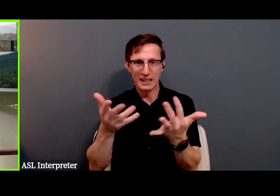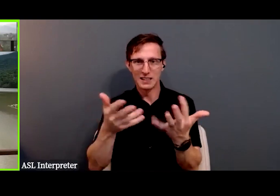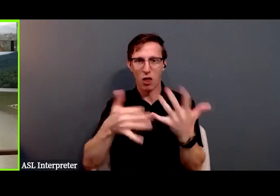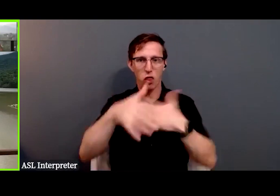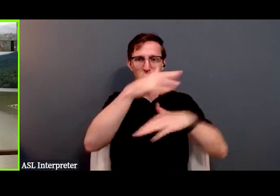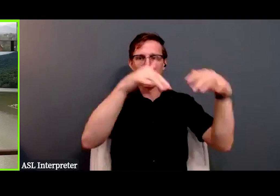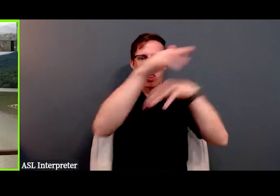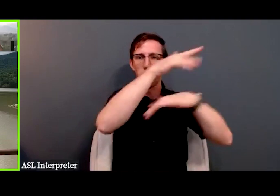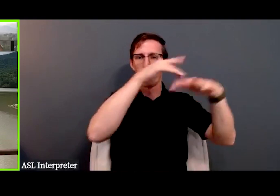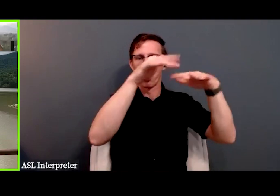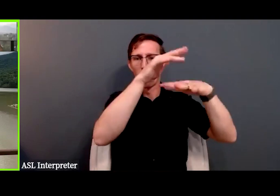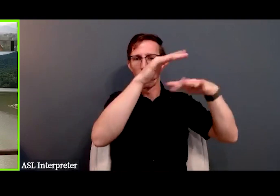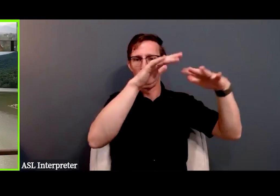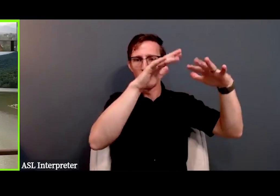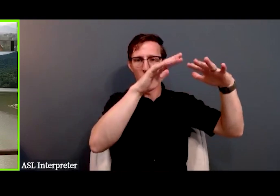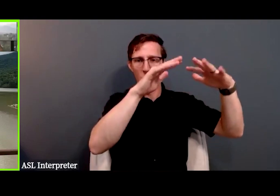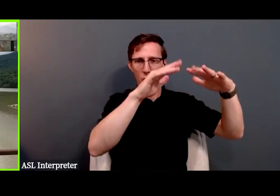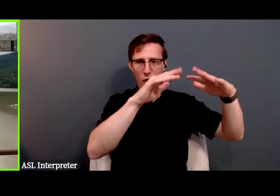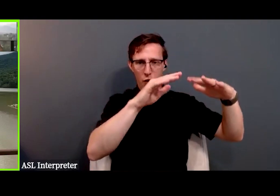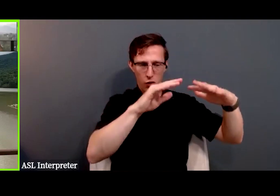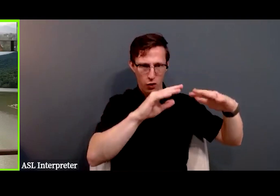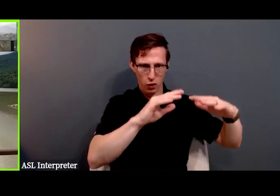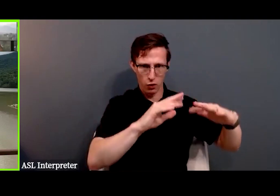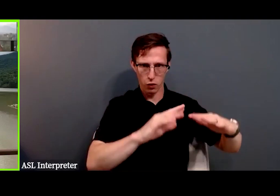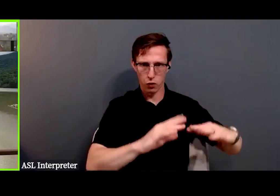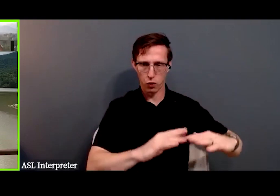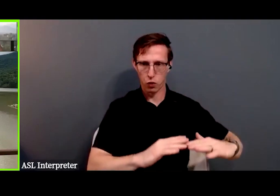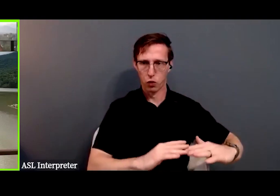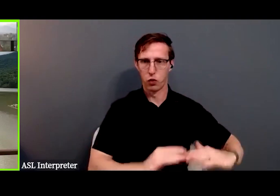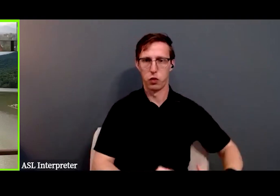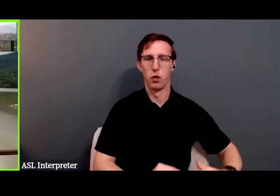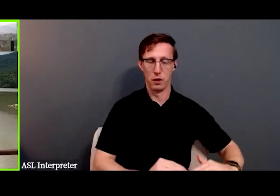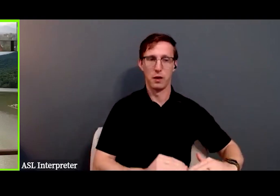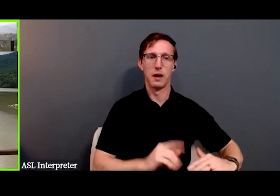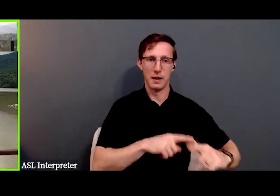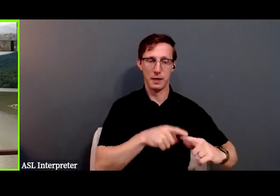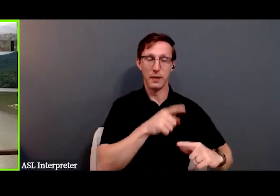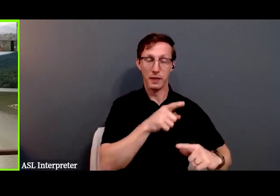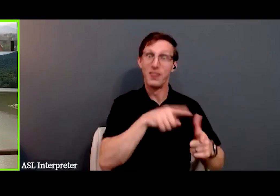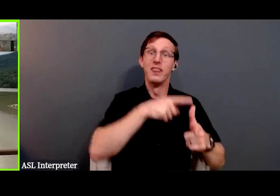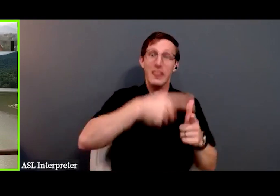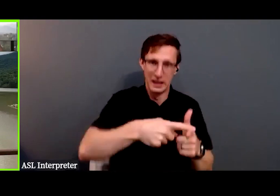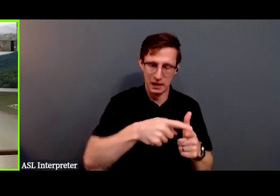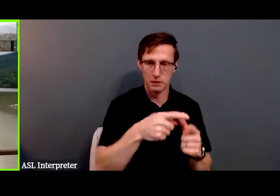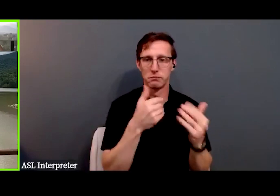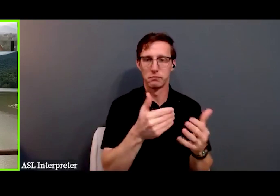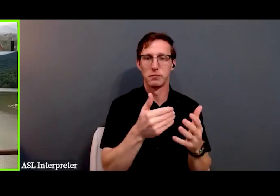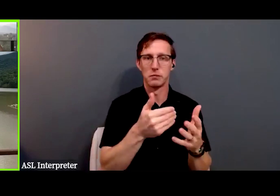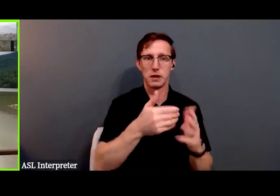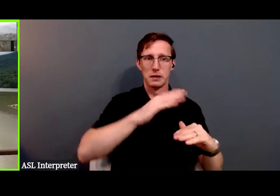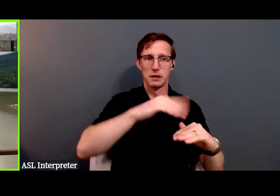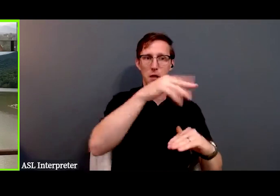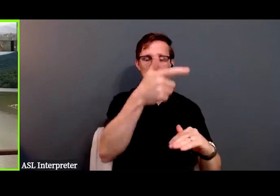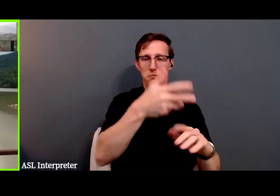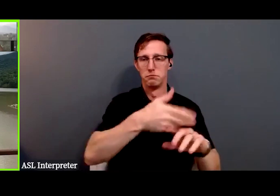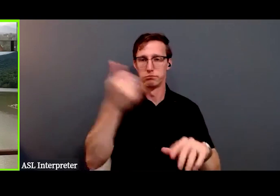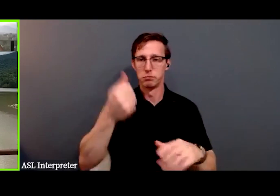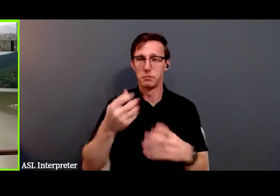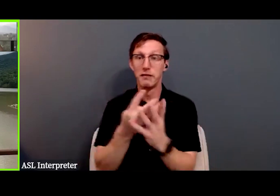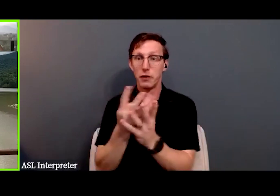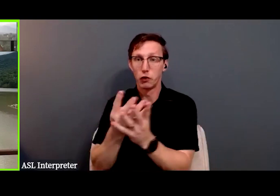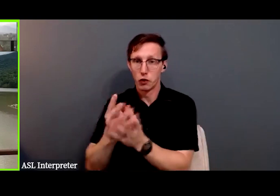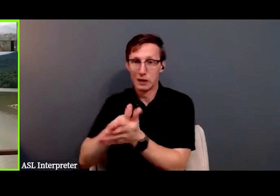settle before we are able to put it into a filter system and clean it. So that's something that